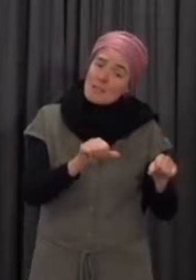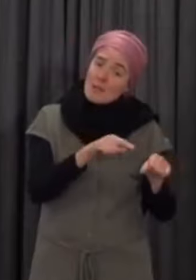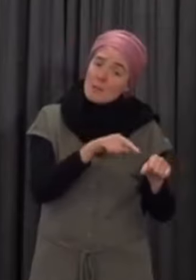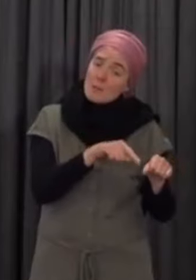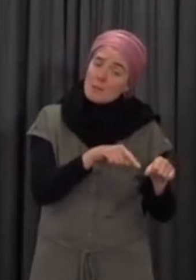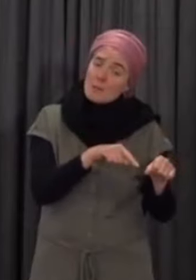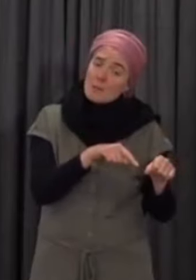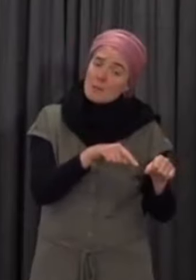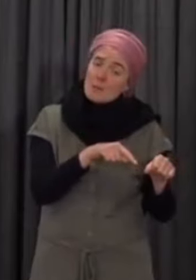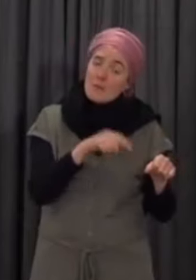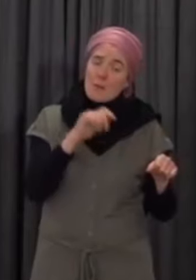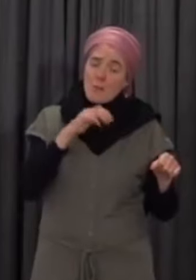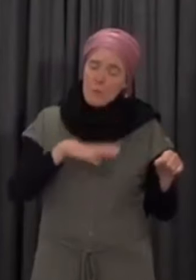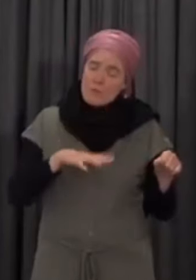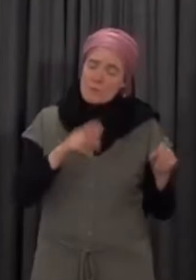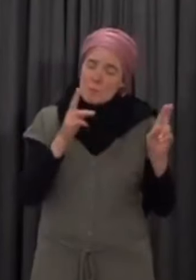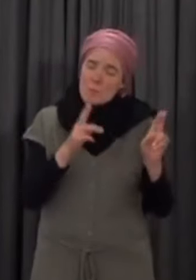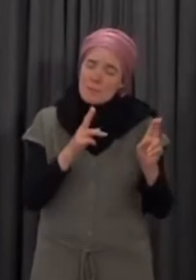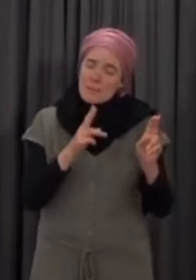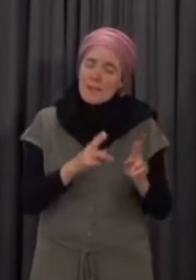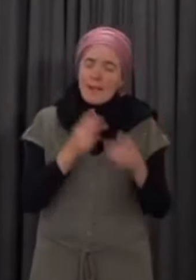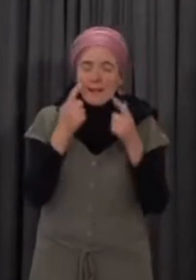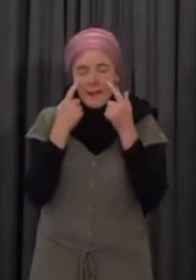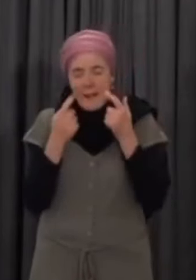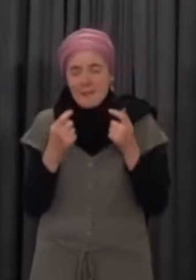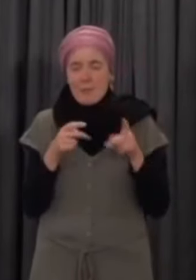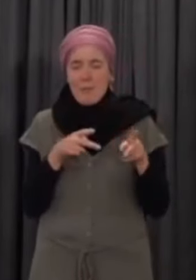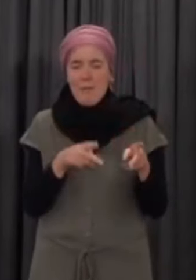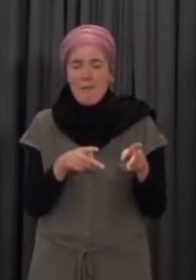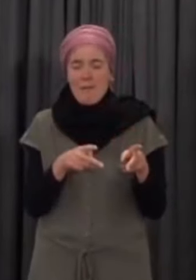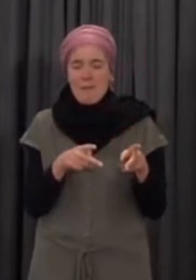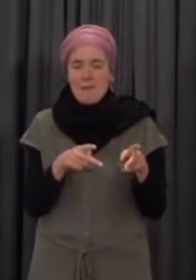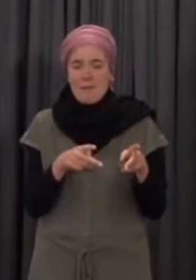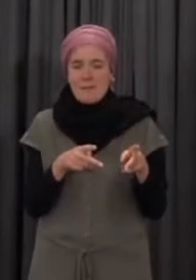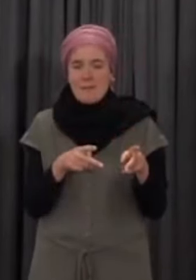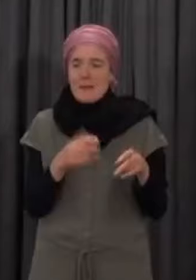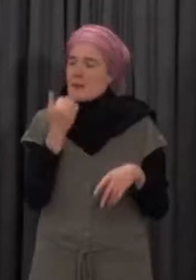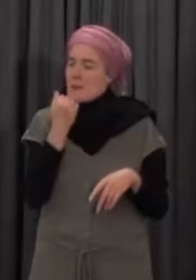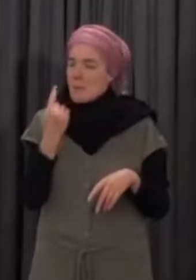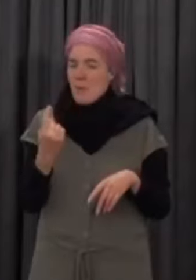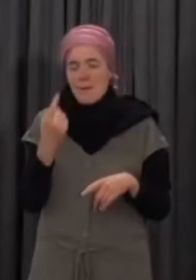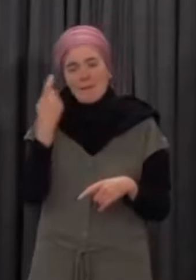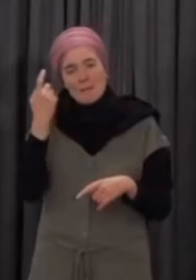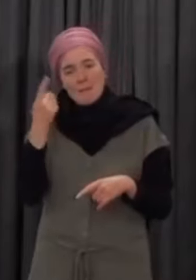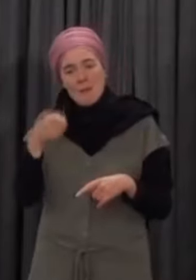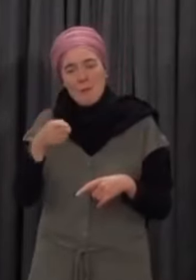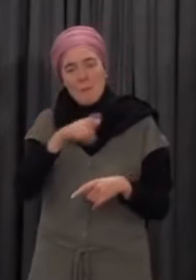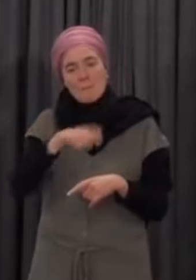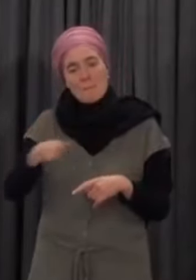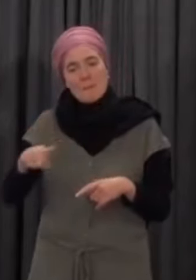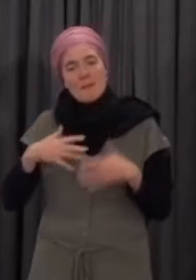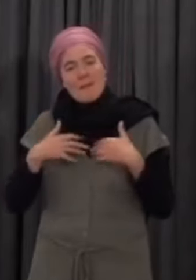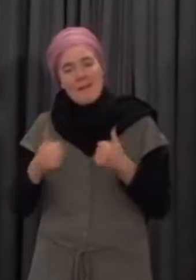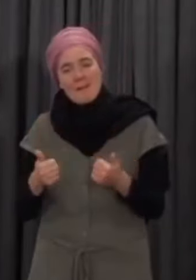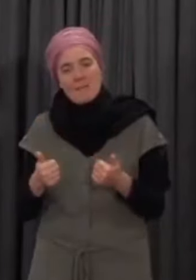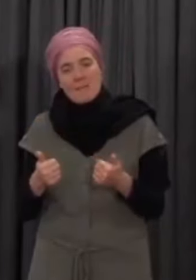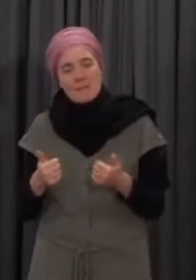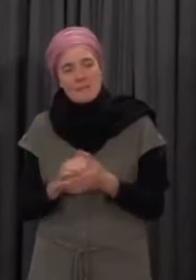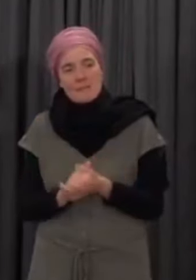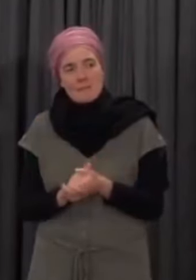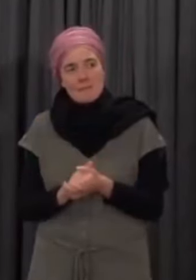can, always with the main eye on the impact on people's health, and then to take the decisions that work for Wales,